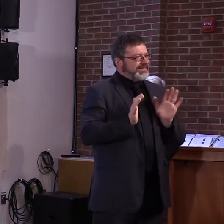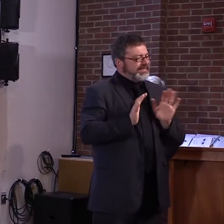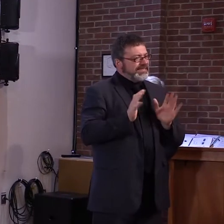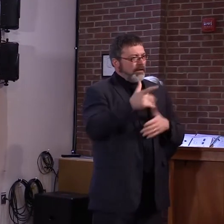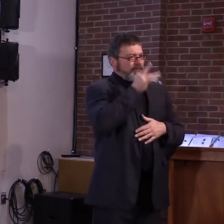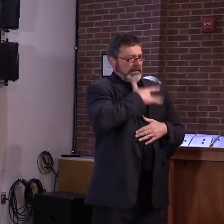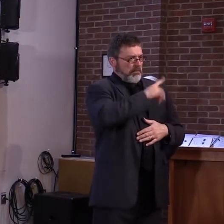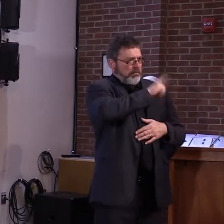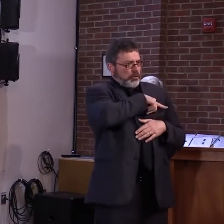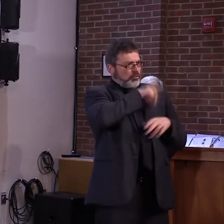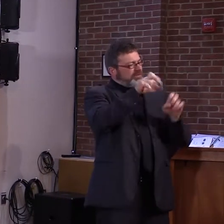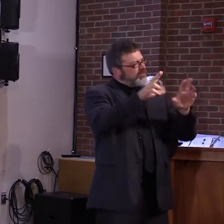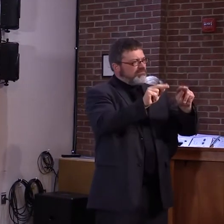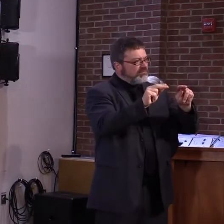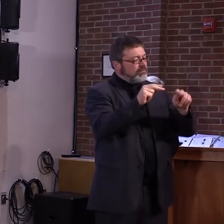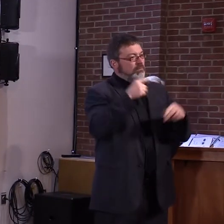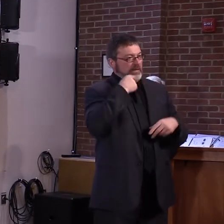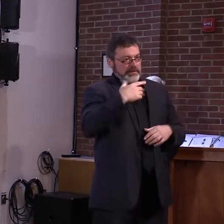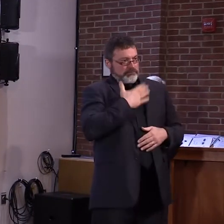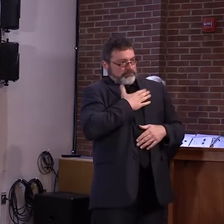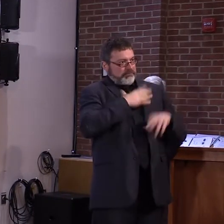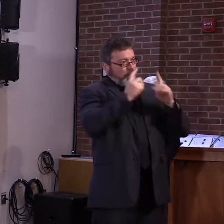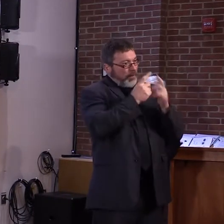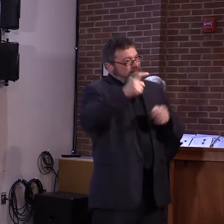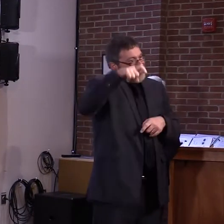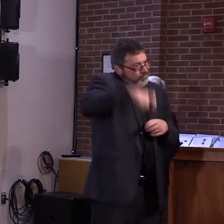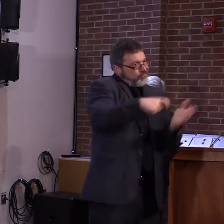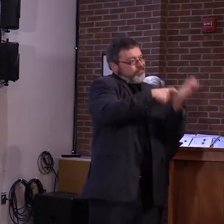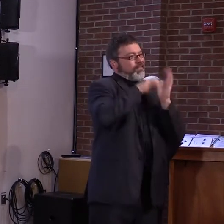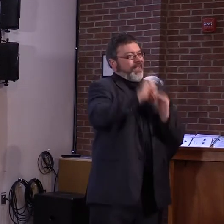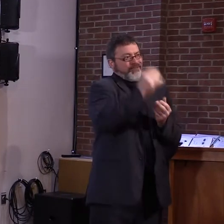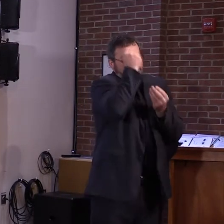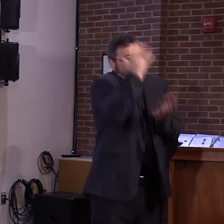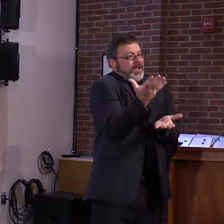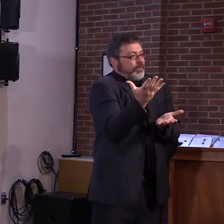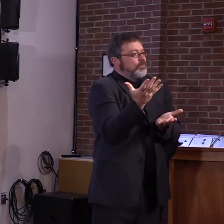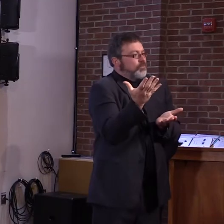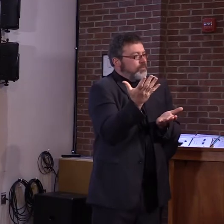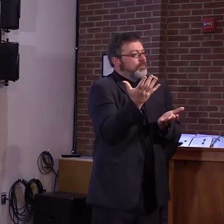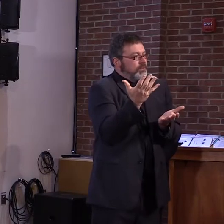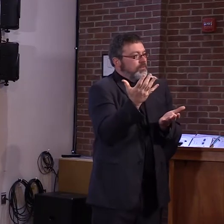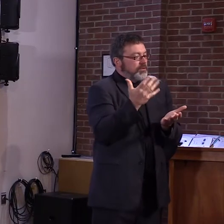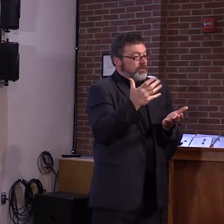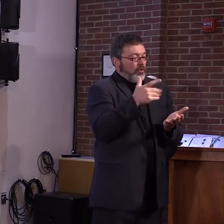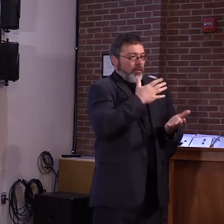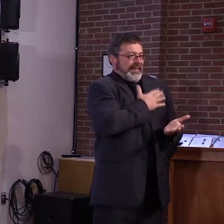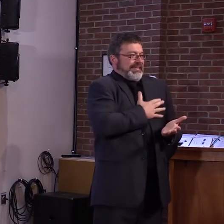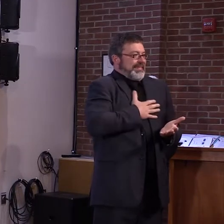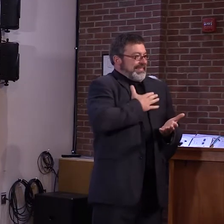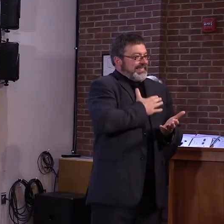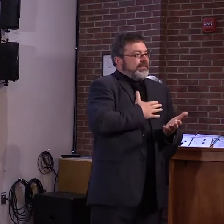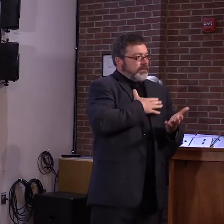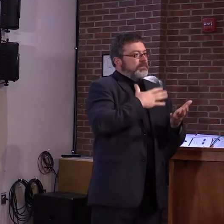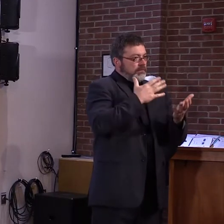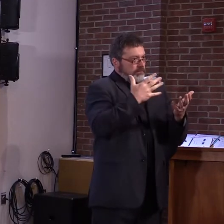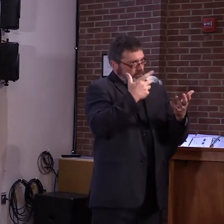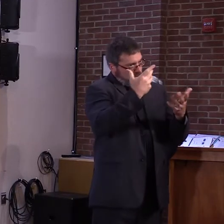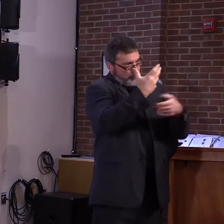effectively. Because it's only with that support and trust that we can contain outbreaks and stop the spread that we see in other